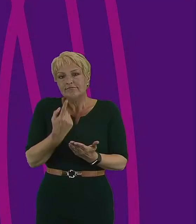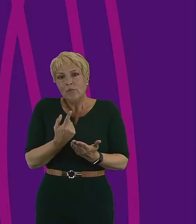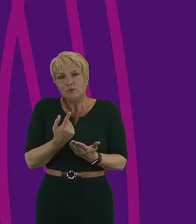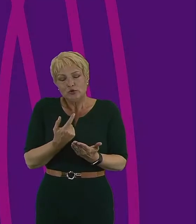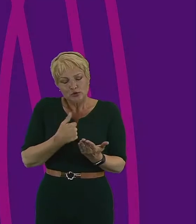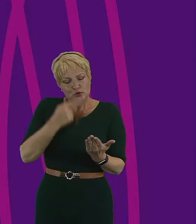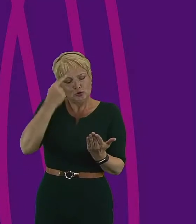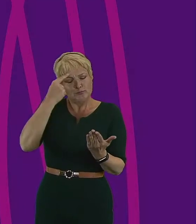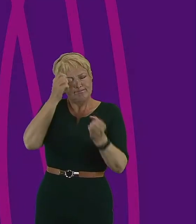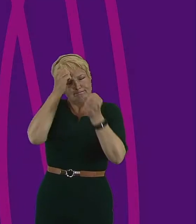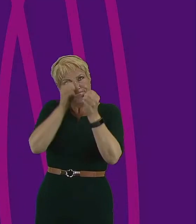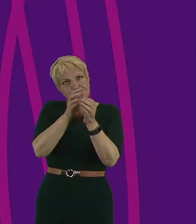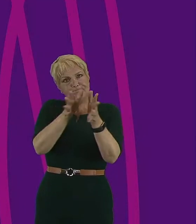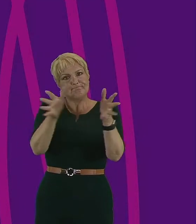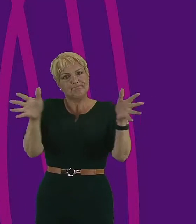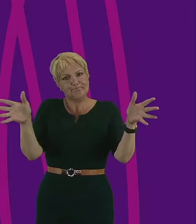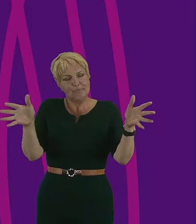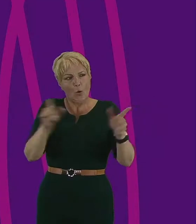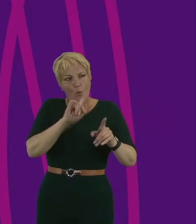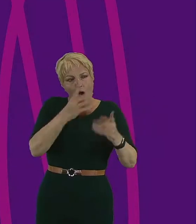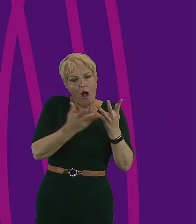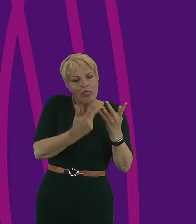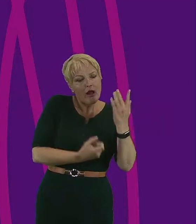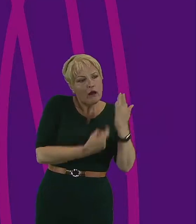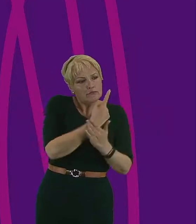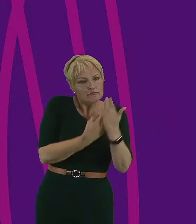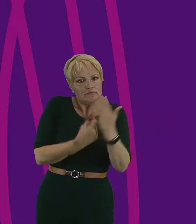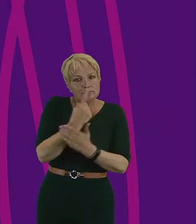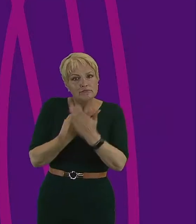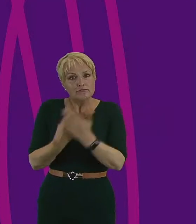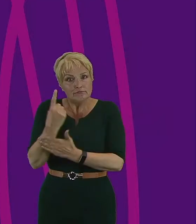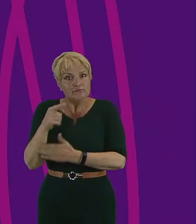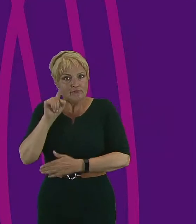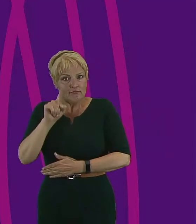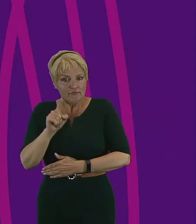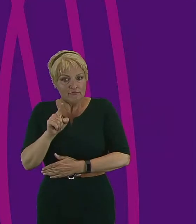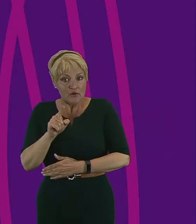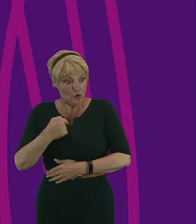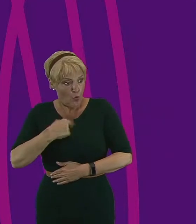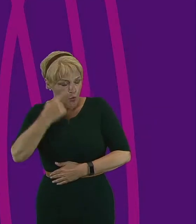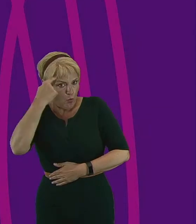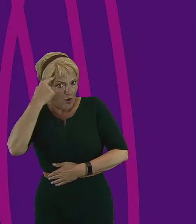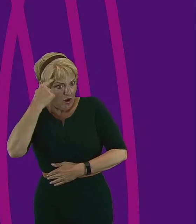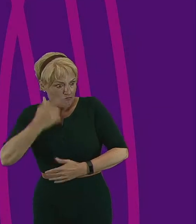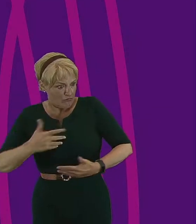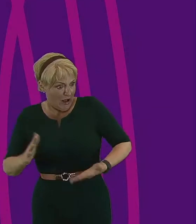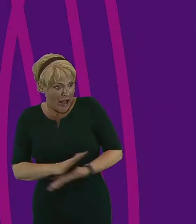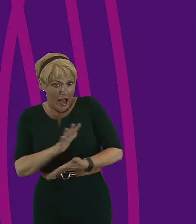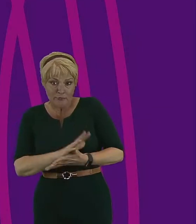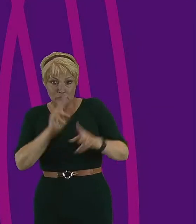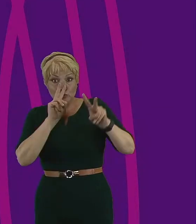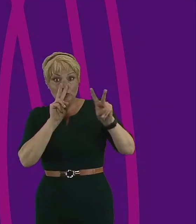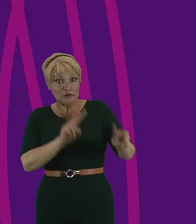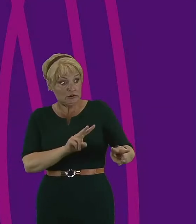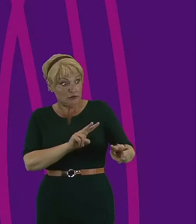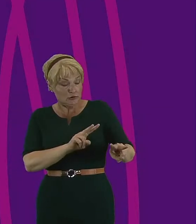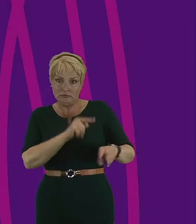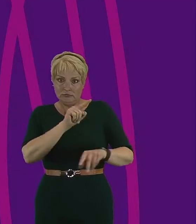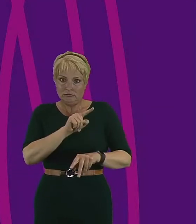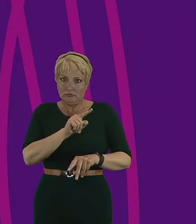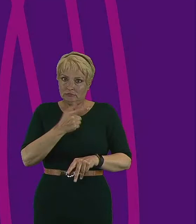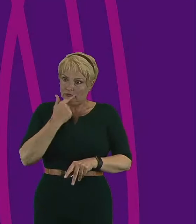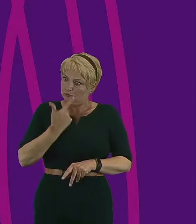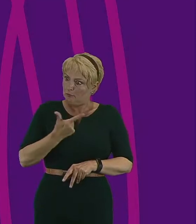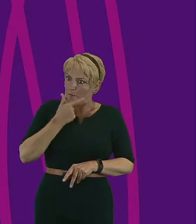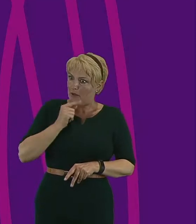arisen under the legislation during the pandemic. And these benches are particularly pleased to see the emphasis on human rights, given the fact that emergency measures have